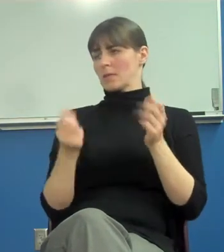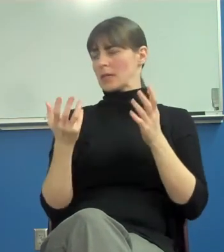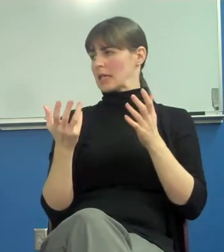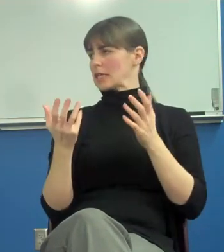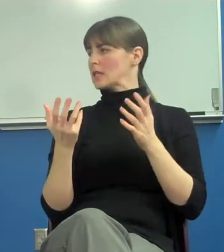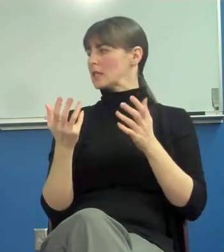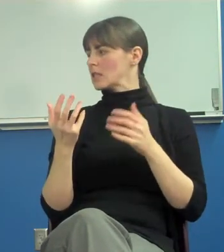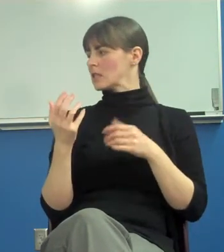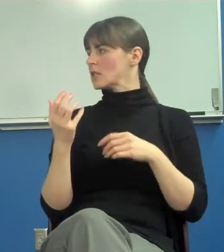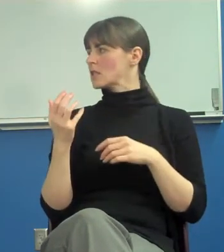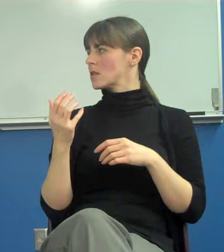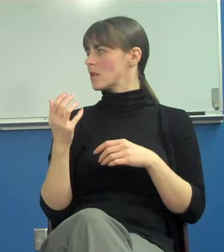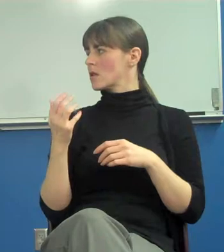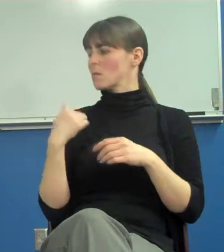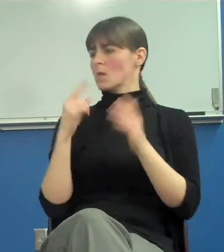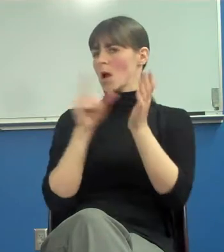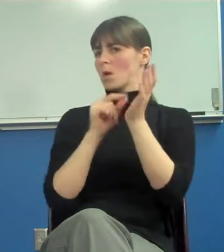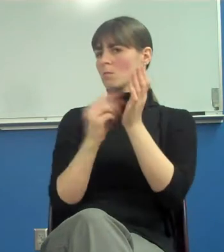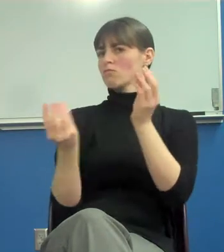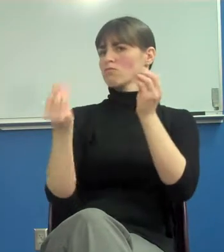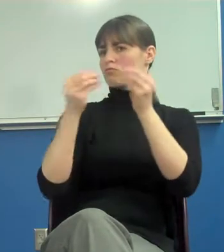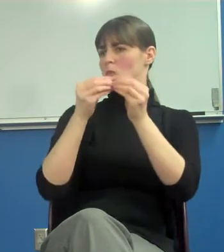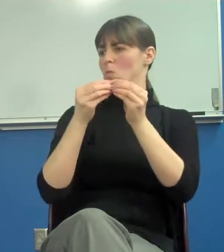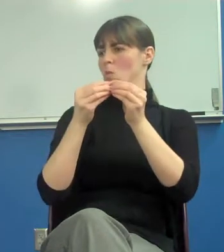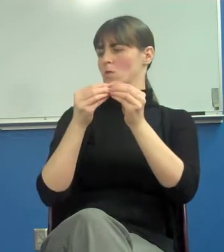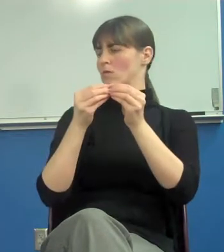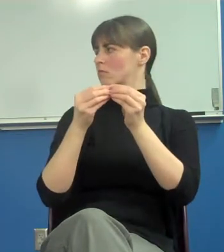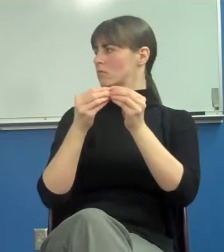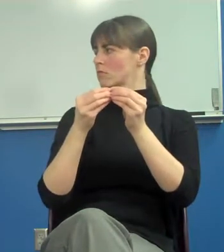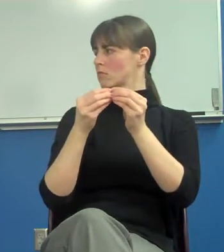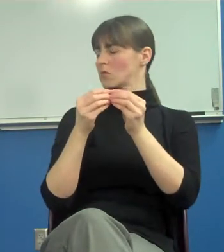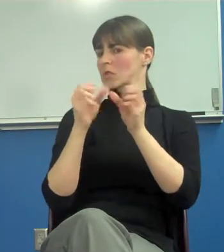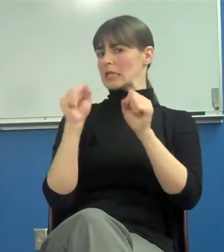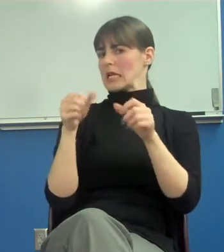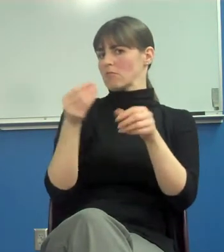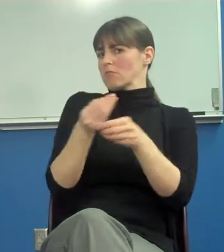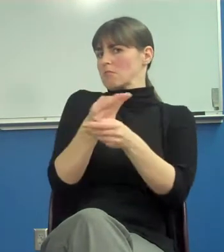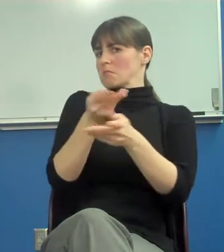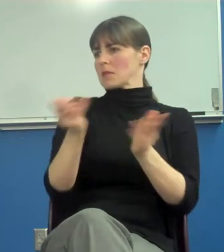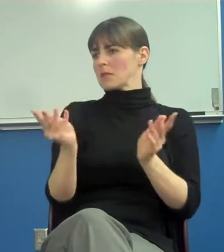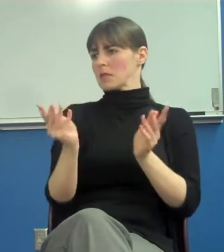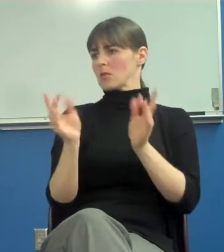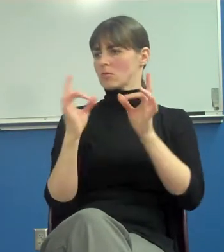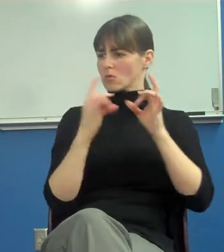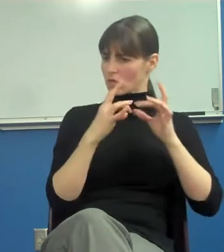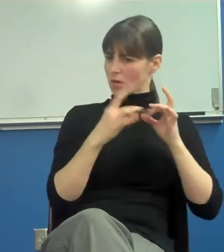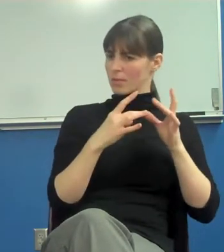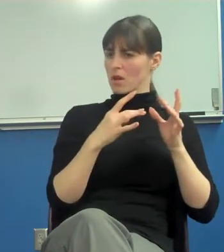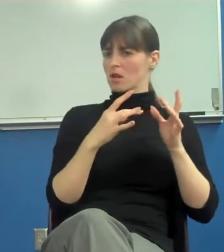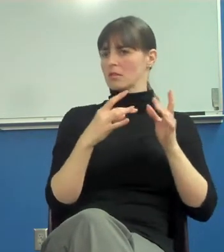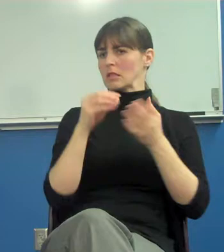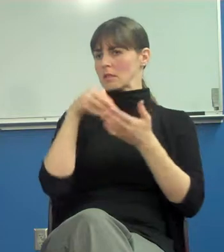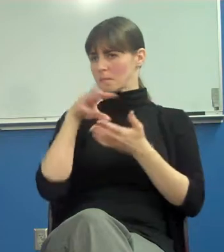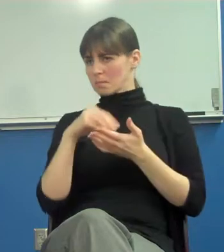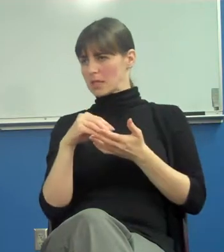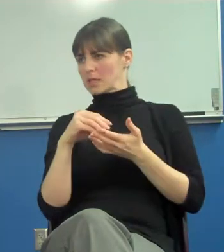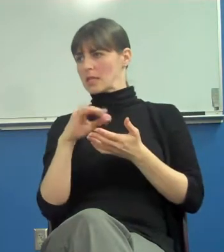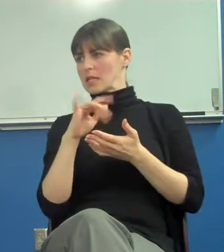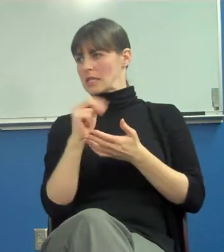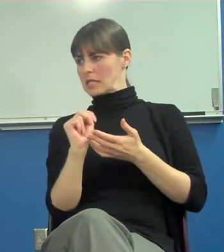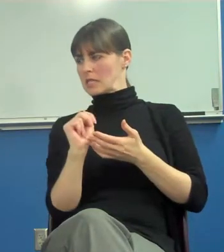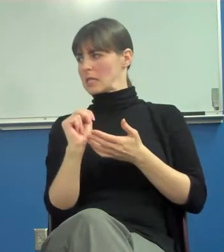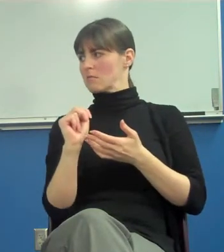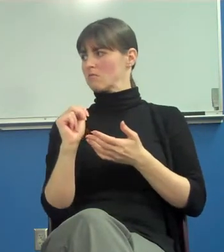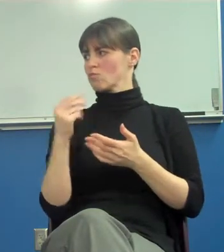did, but I can print off more little mini flyers we could pass out at Starbucks or at the Pizza Inn